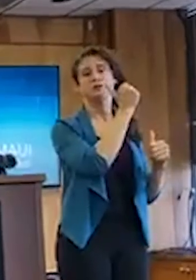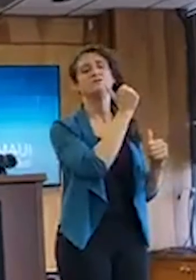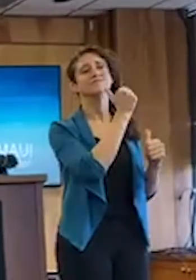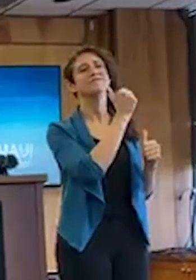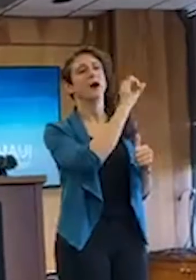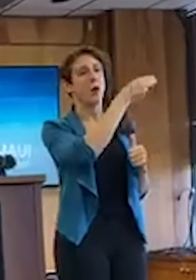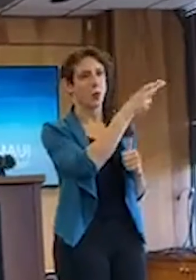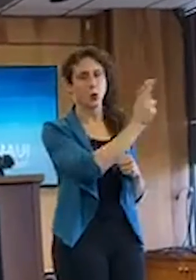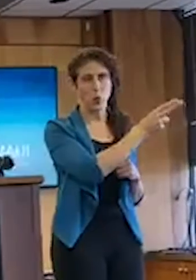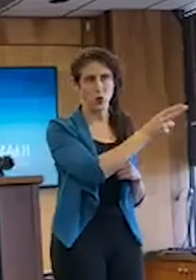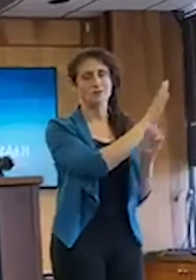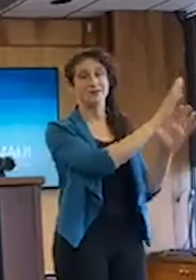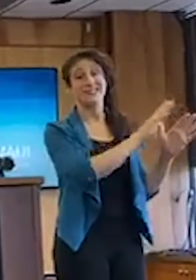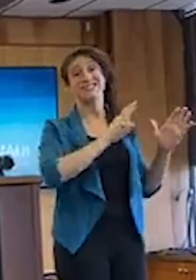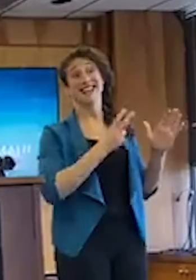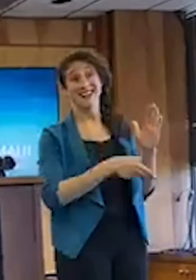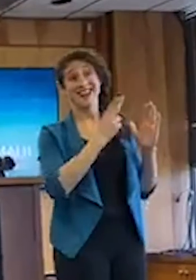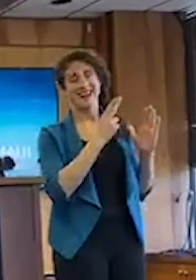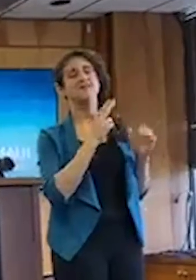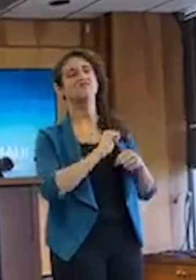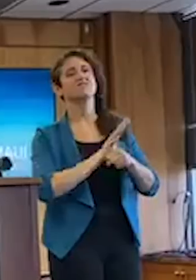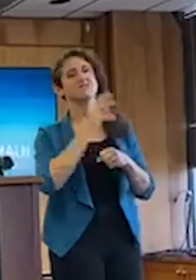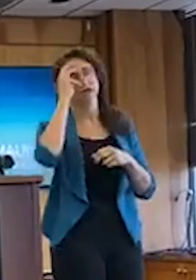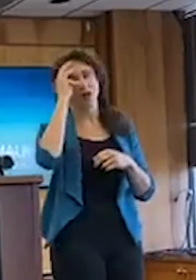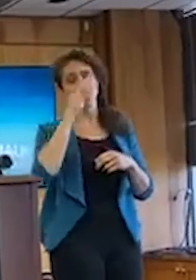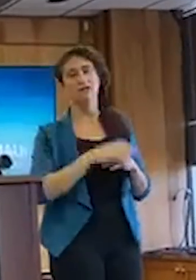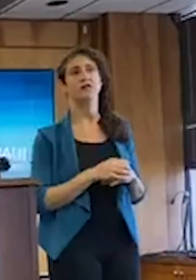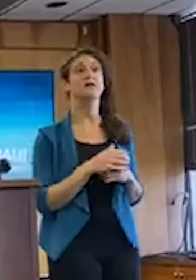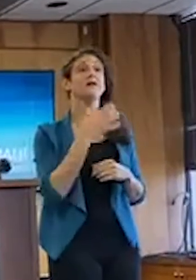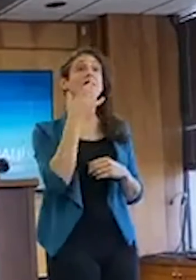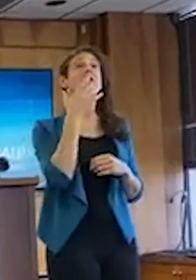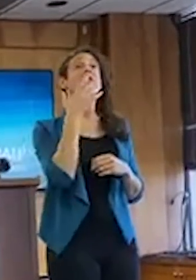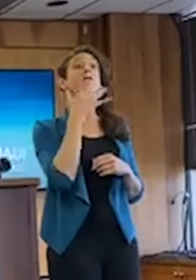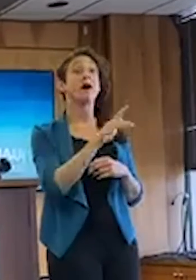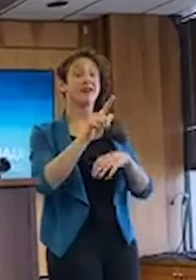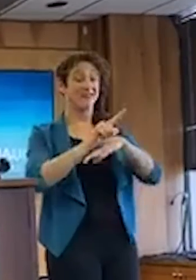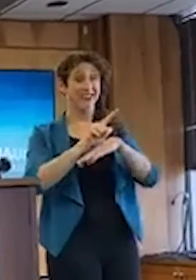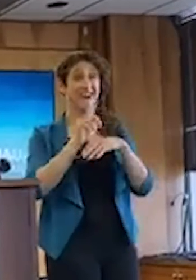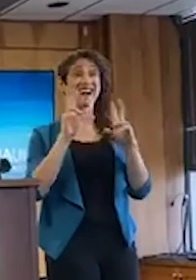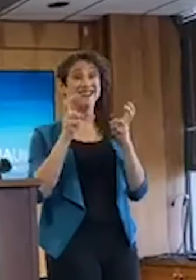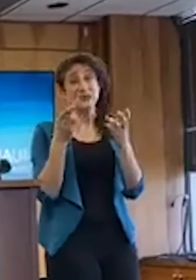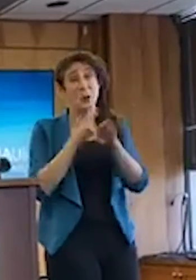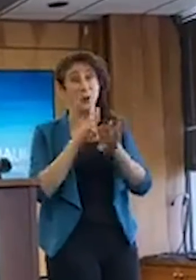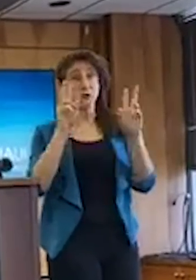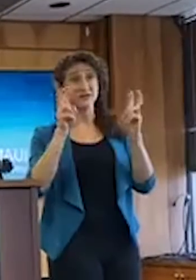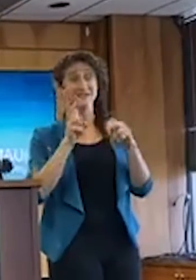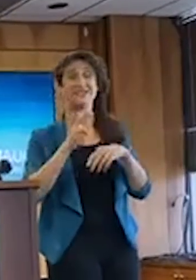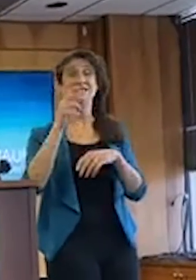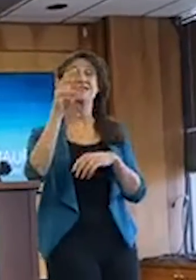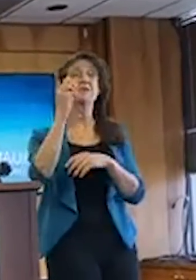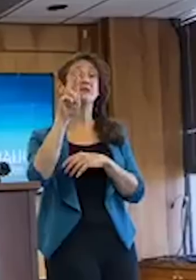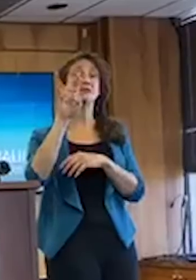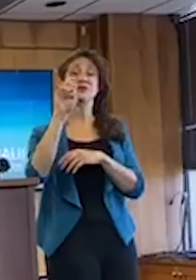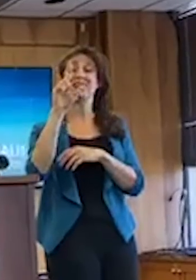pretty much closed, and I want to thank Mr. Ellison for his ability to shut down Lanai and to make sure